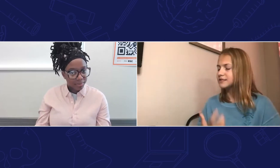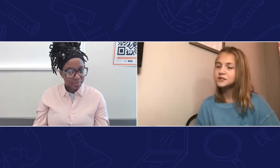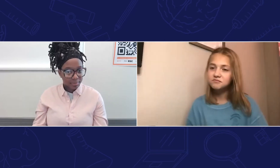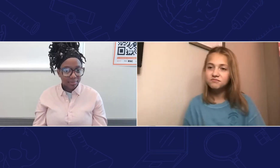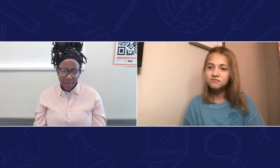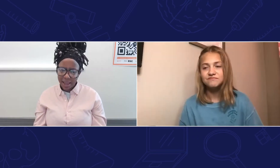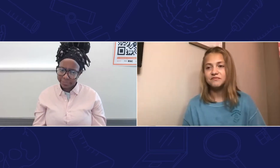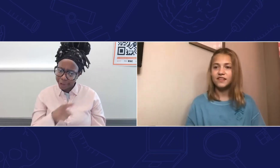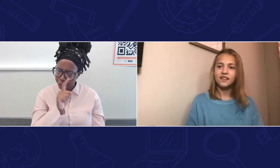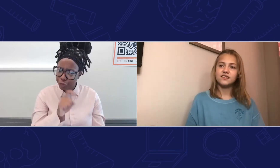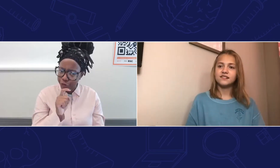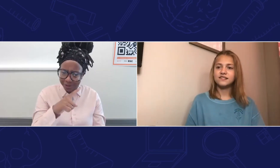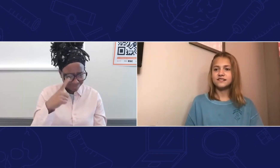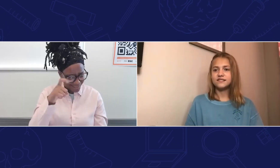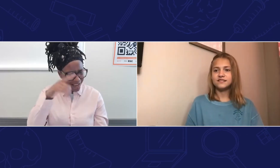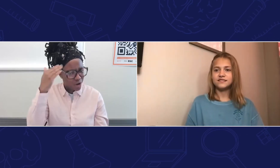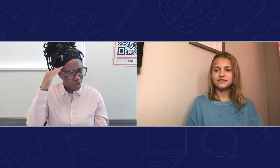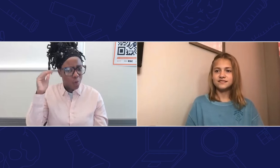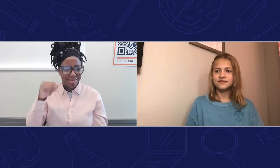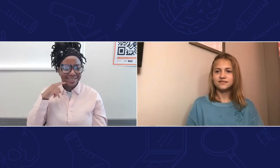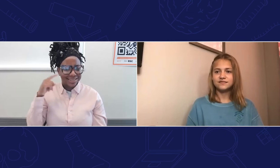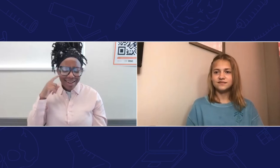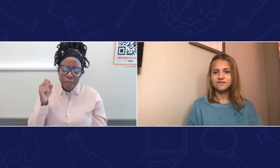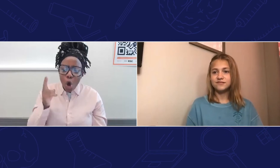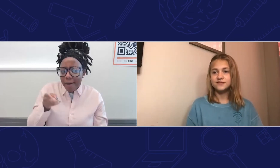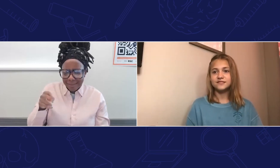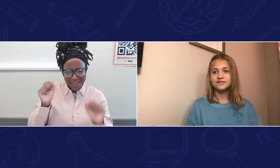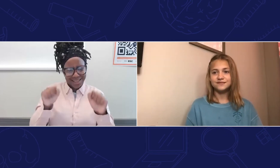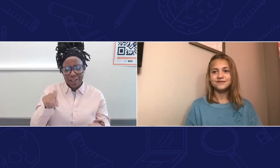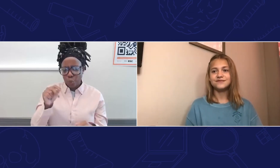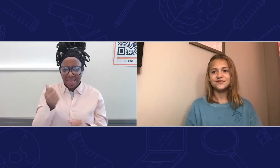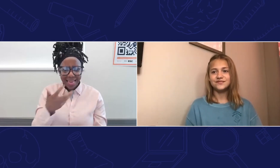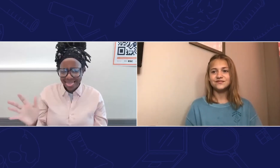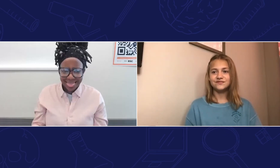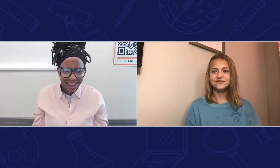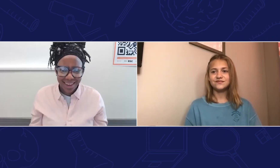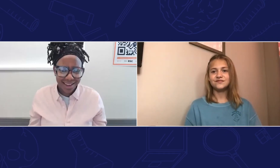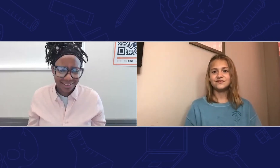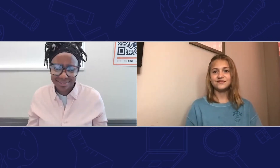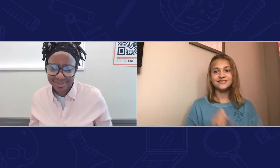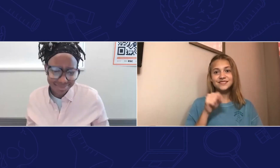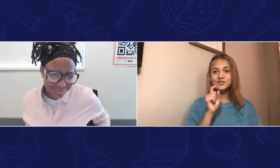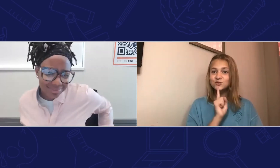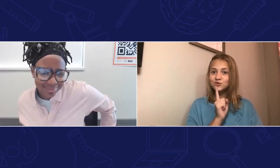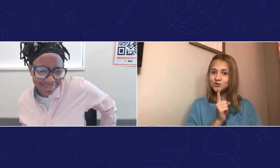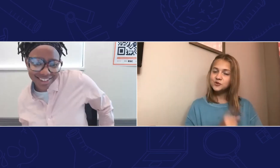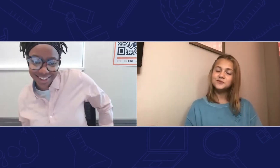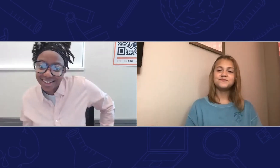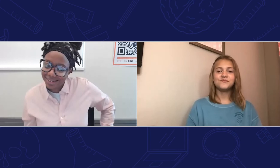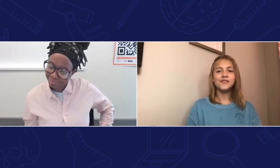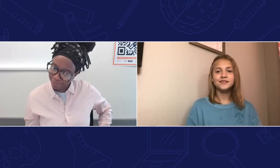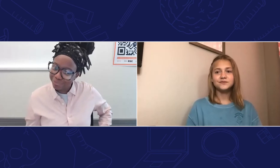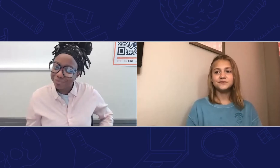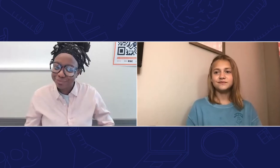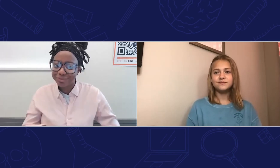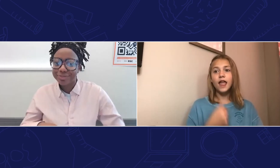A little surprised by that. Yeah. You shouldn't be because you know that deaf and hard of hearing people can do anything. Yeah, true, true.